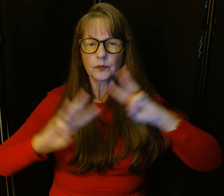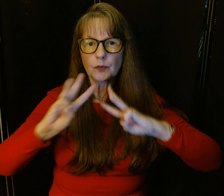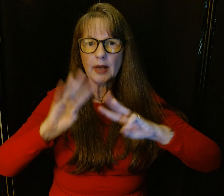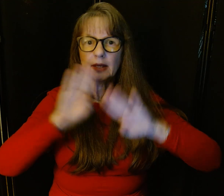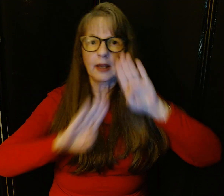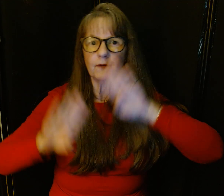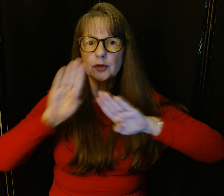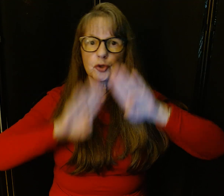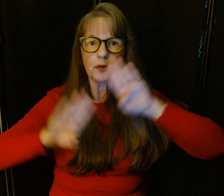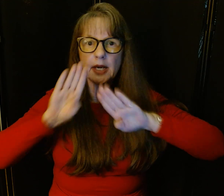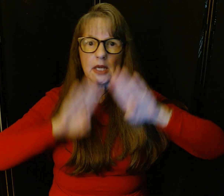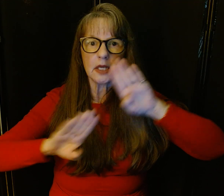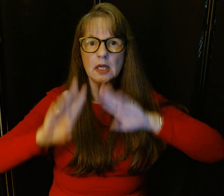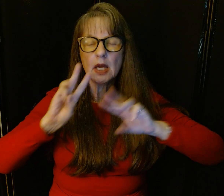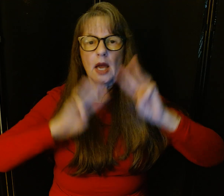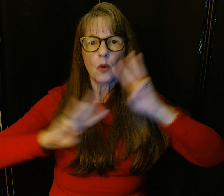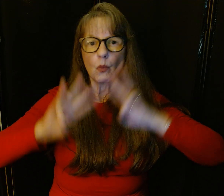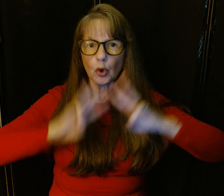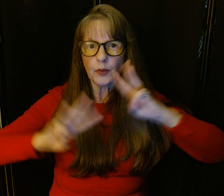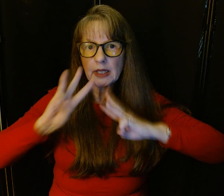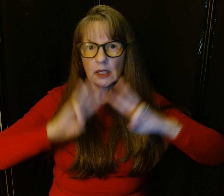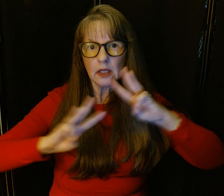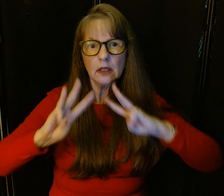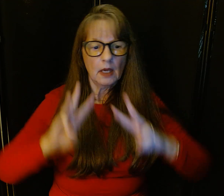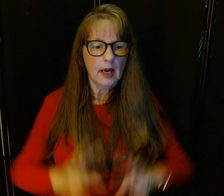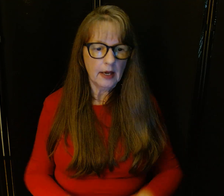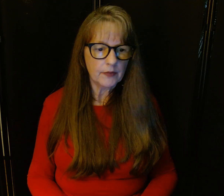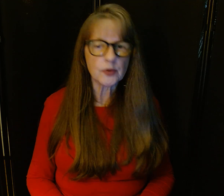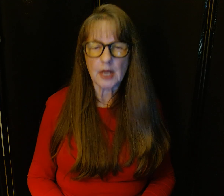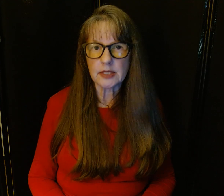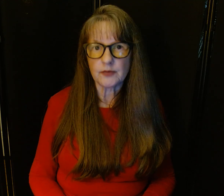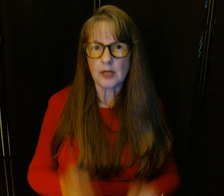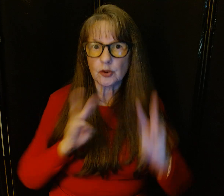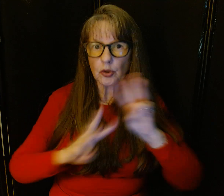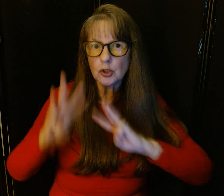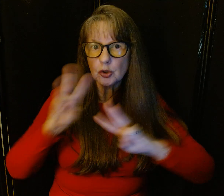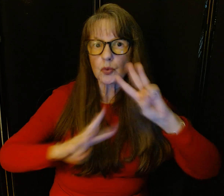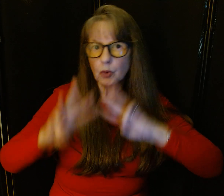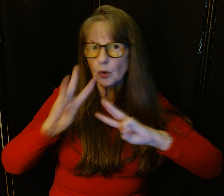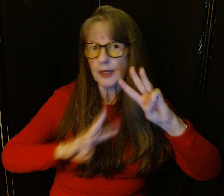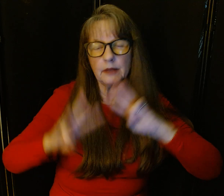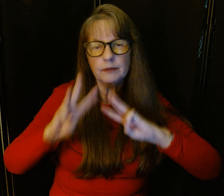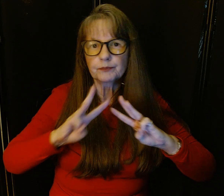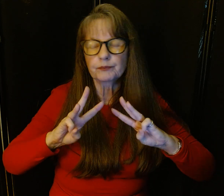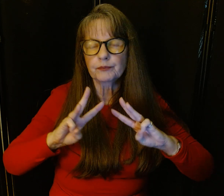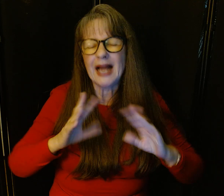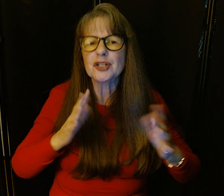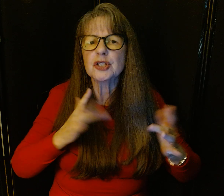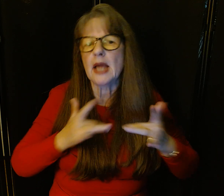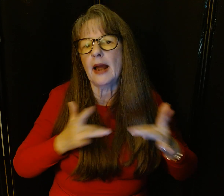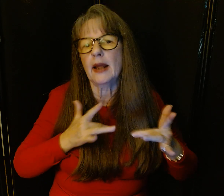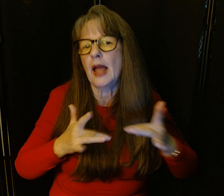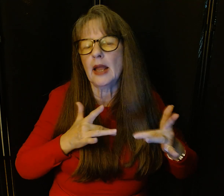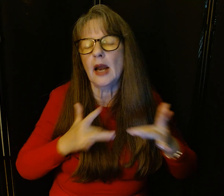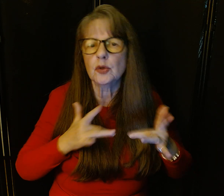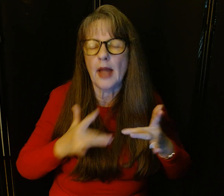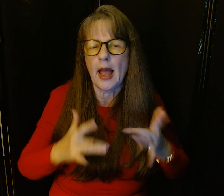right? Like frustrated, worry, those kinds of signs. So you could use worry. I got into a habit of